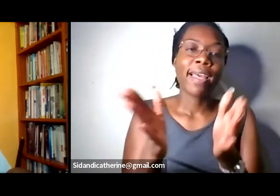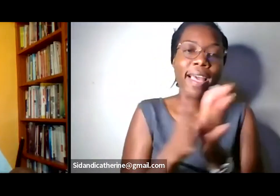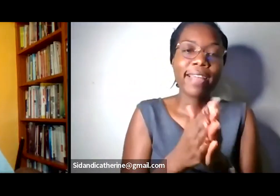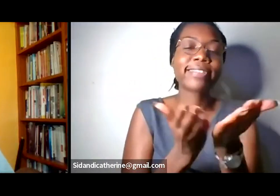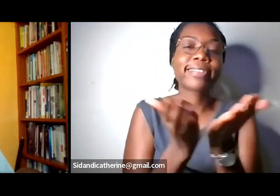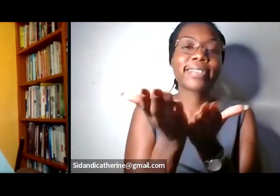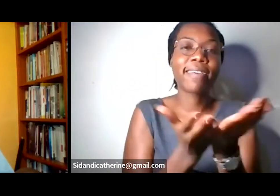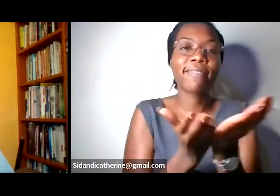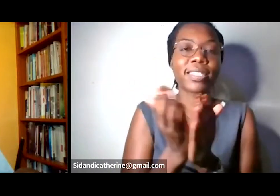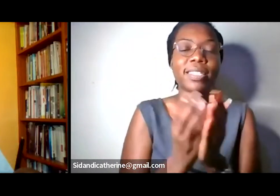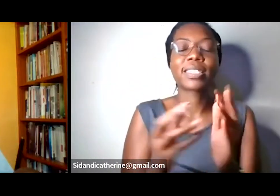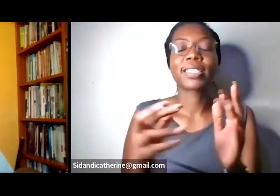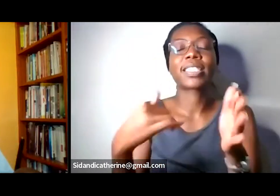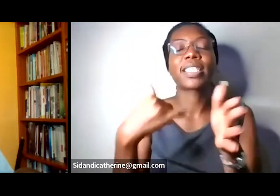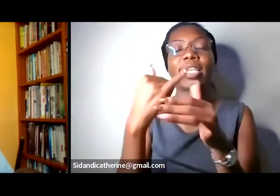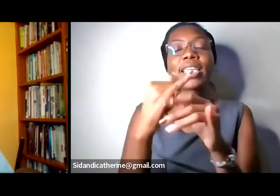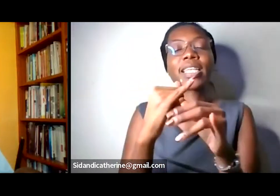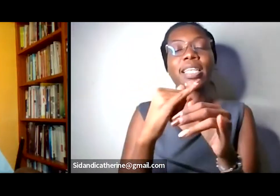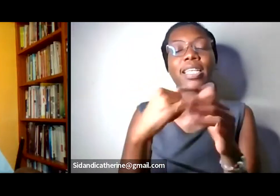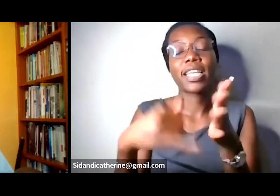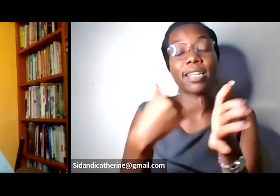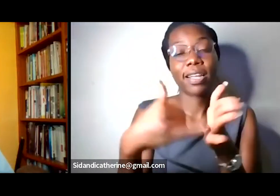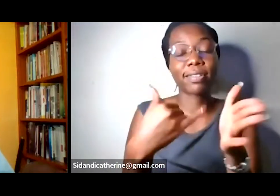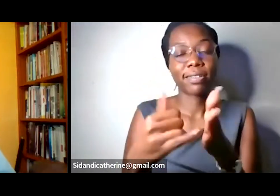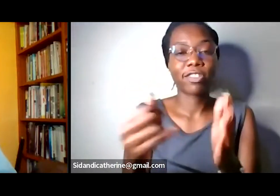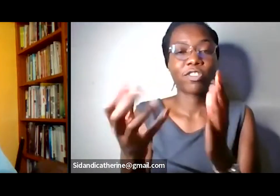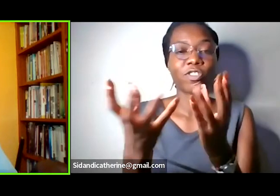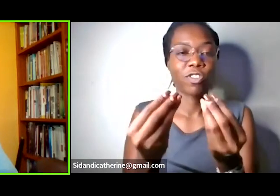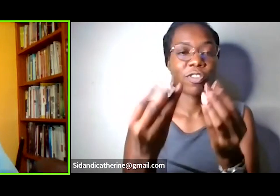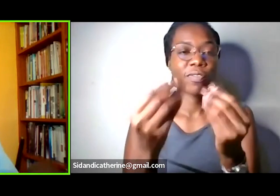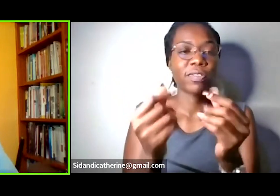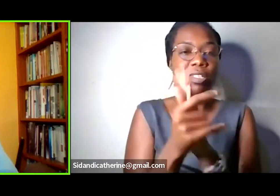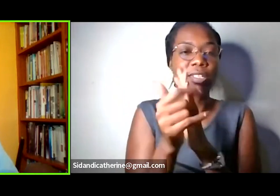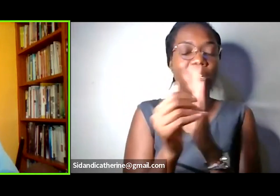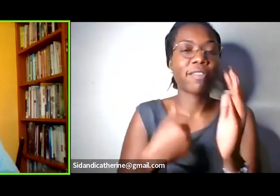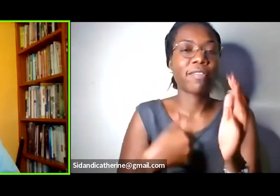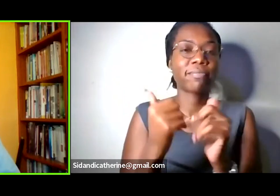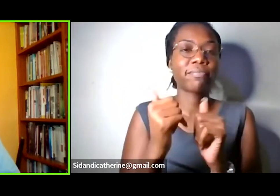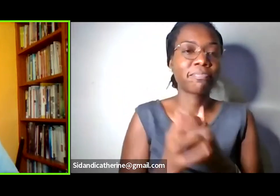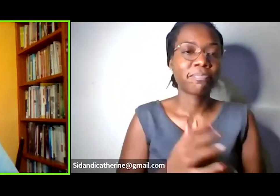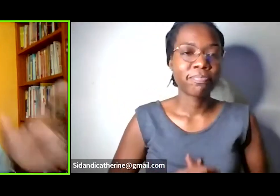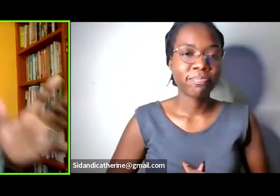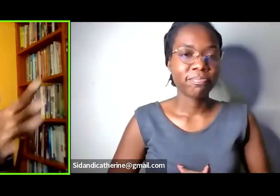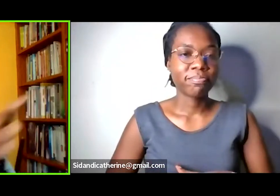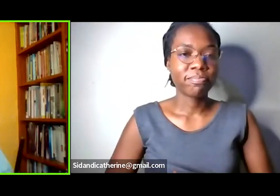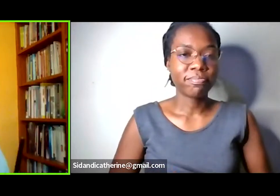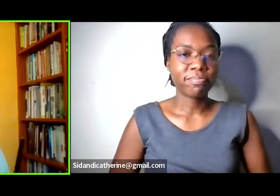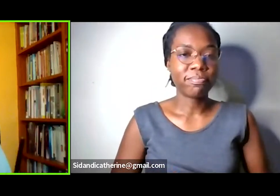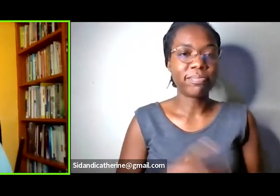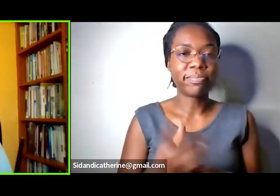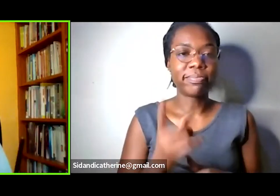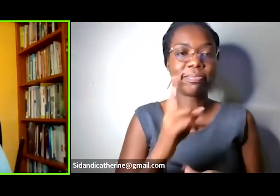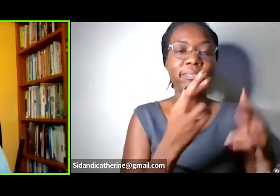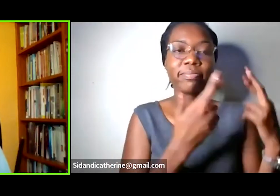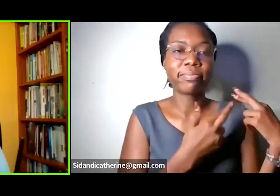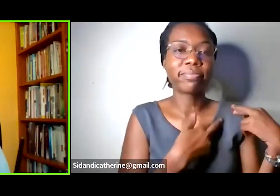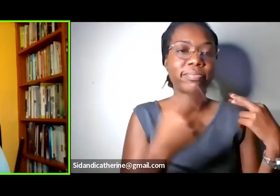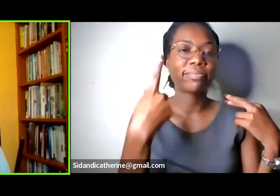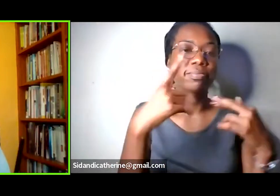offers. You can have weekly offers, and you can, you need to put everything in a database, everything on